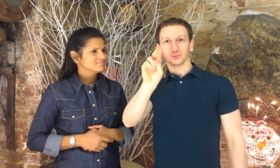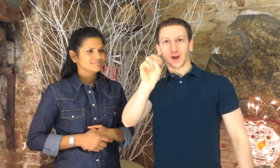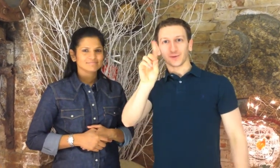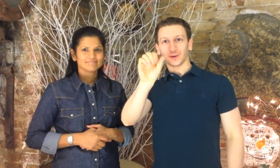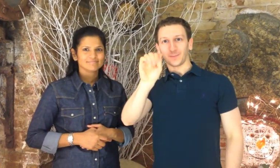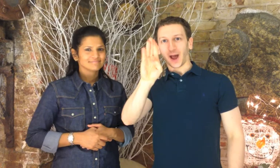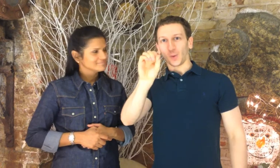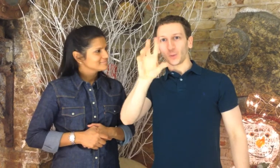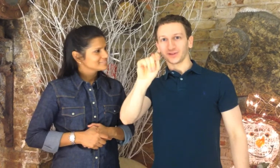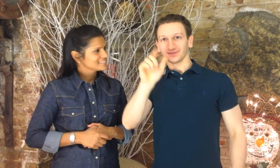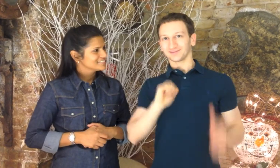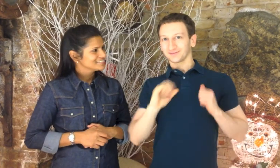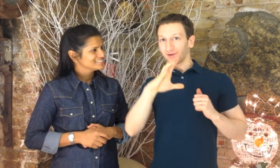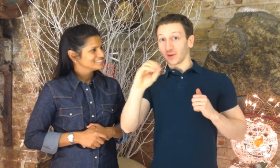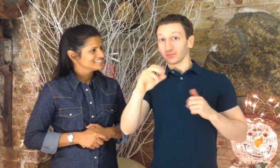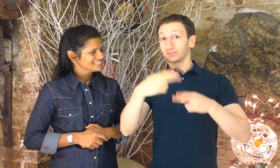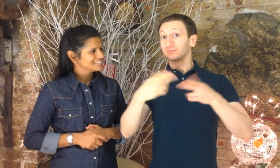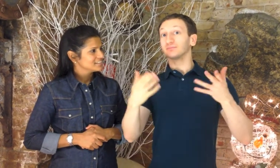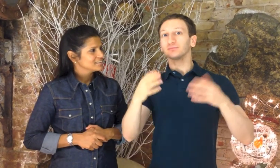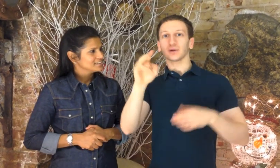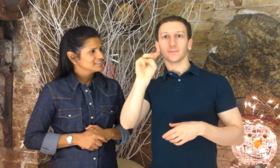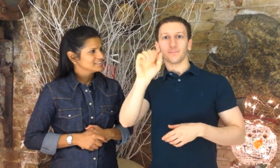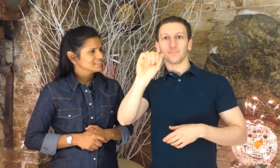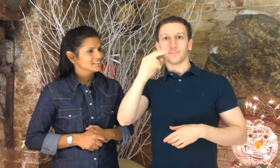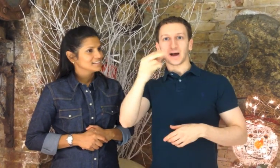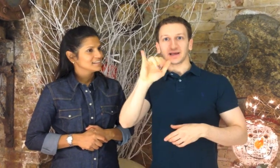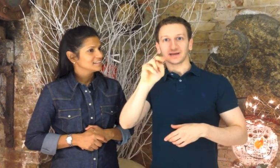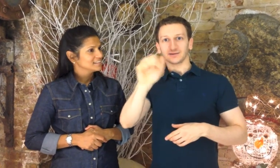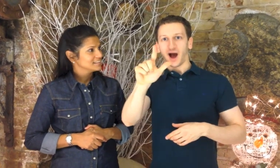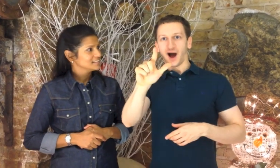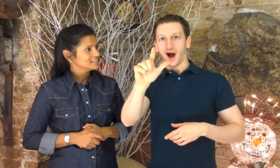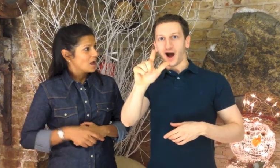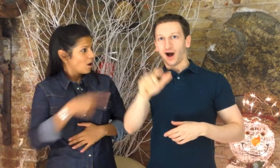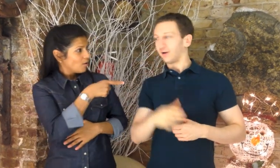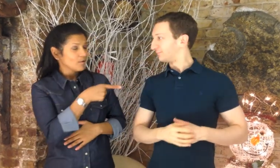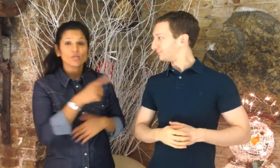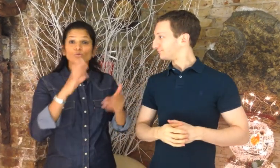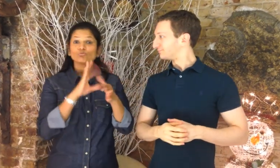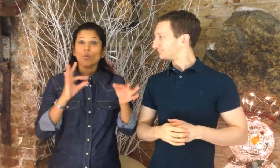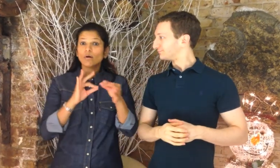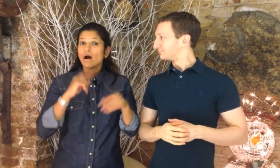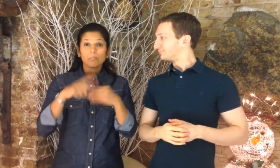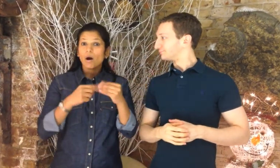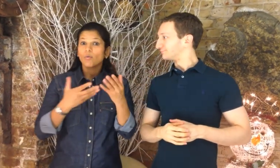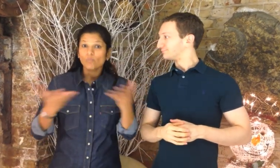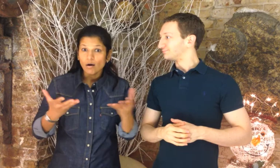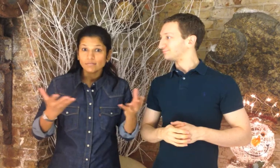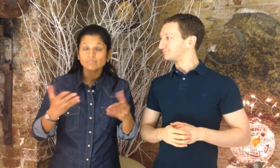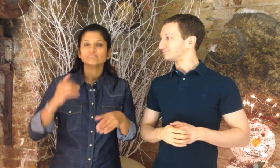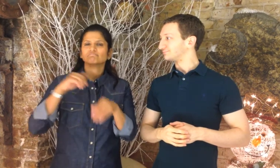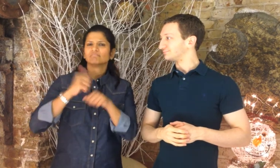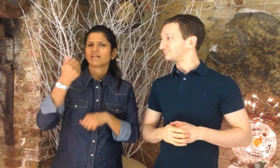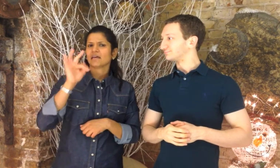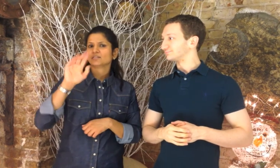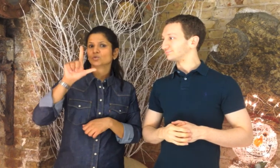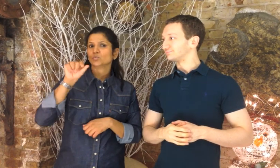at Roundabout Theatre Company. It's called Machinal. The show is set back in the